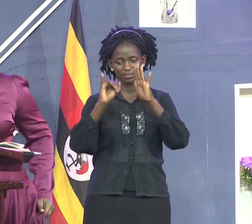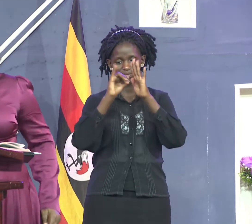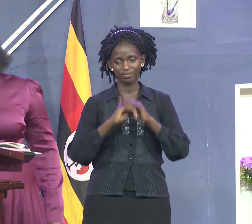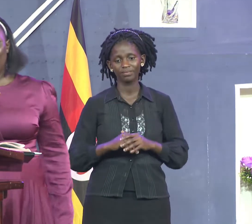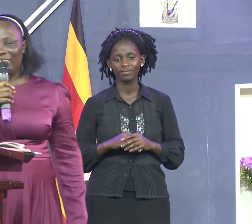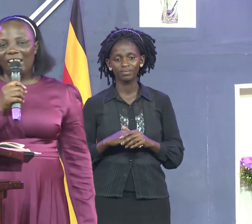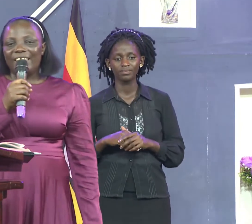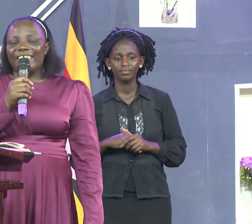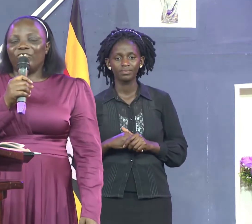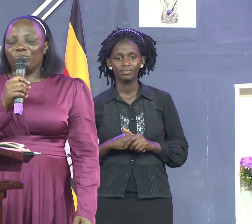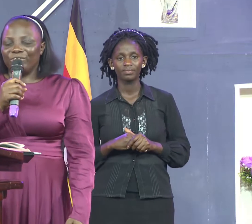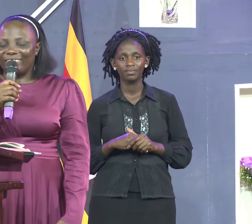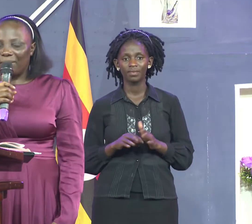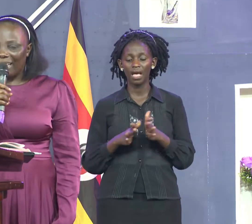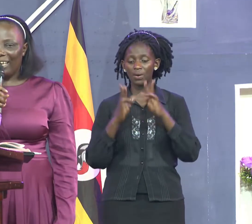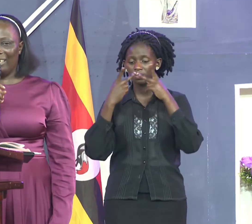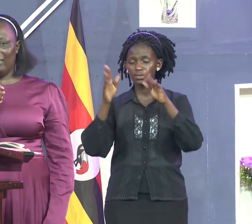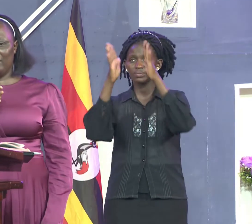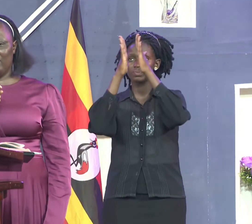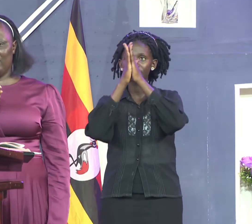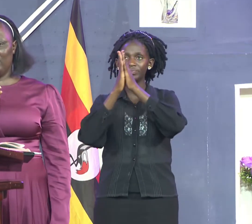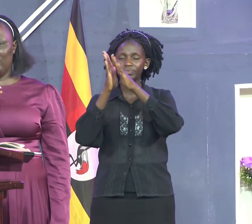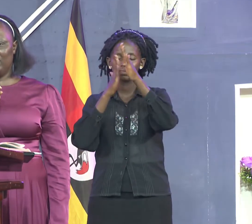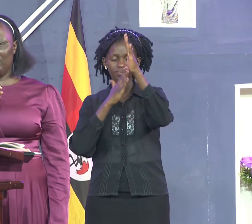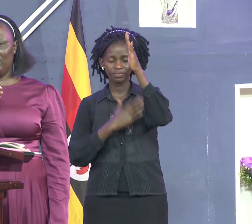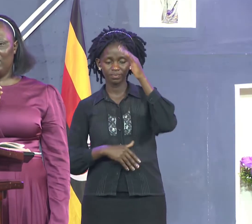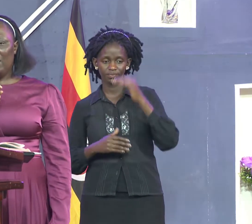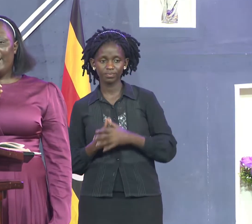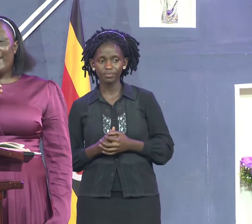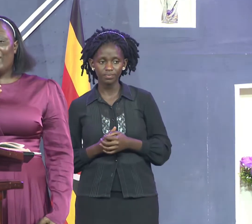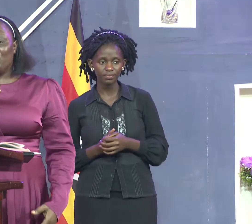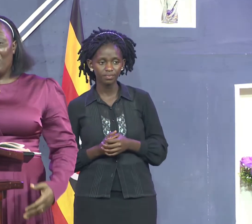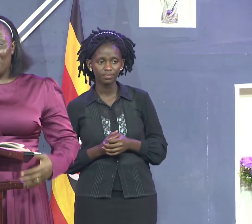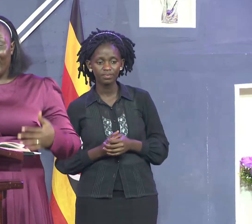and plead with him and ask of him